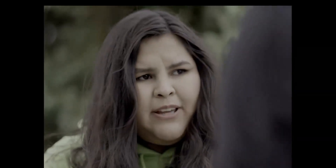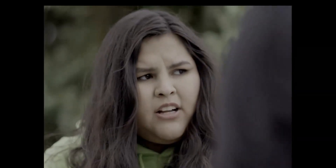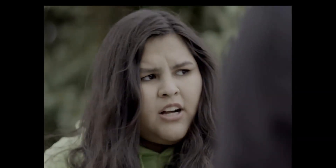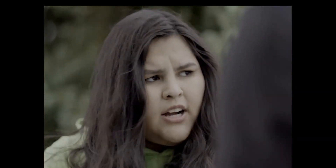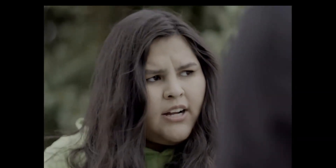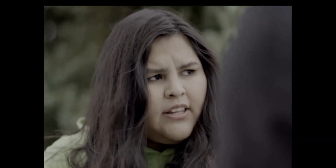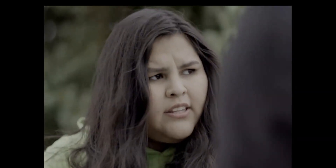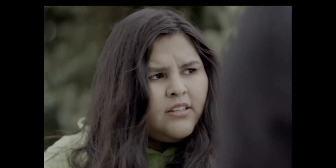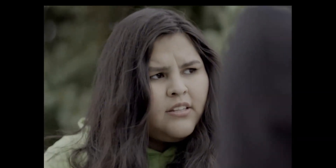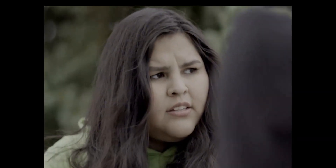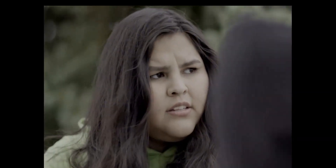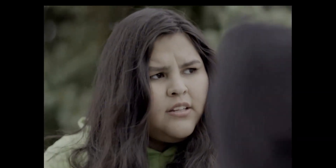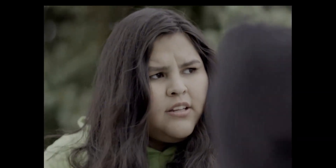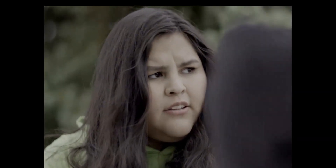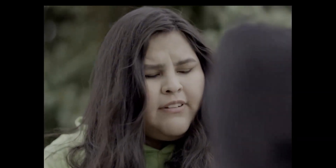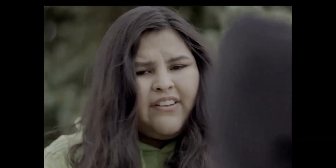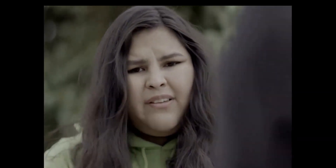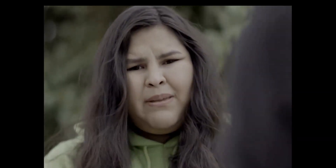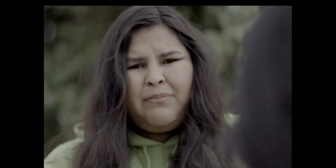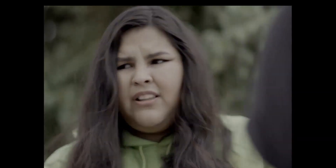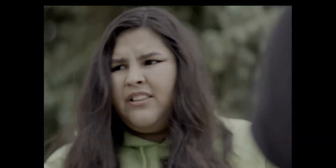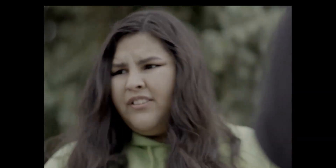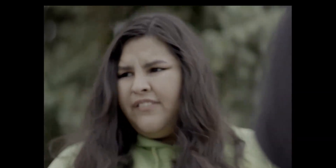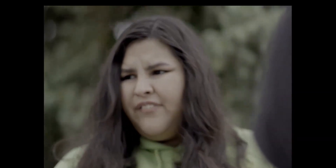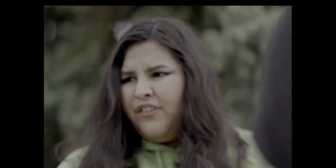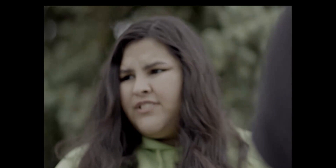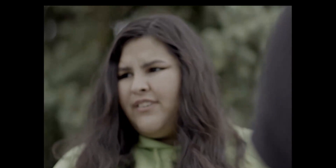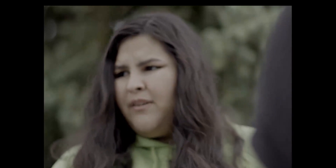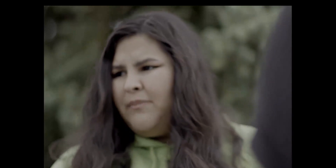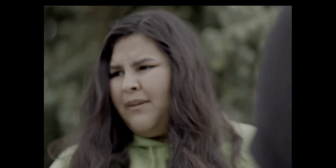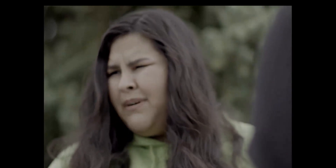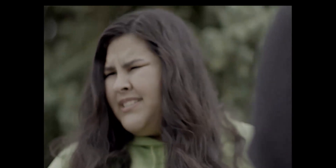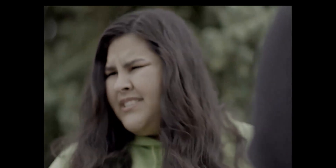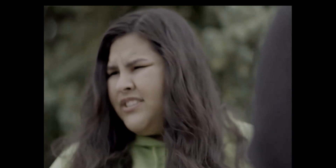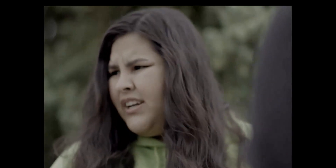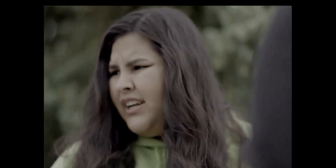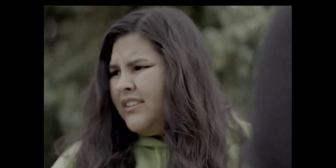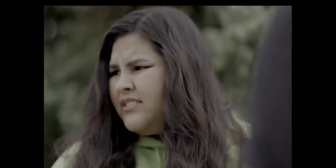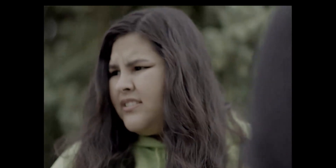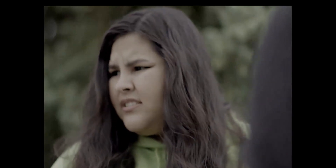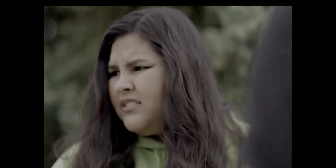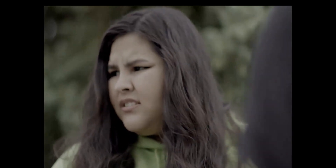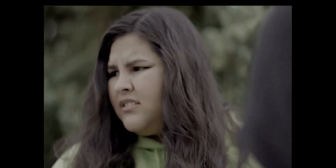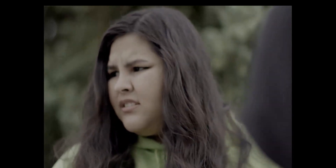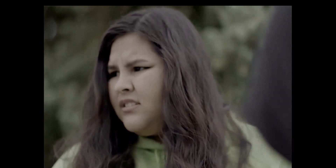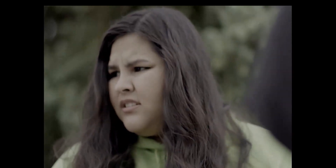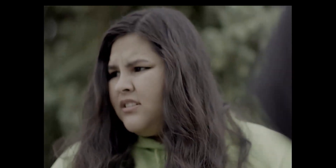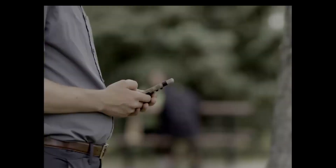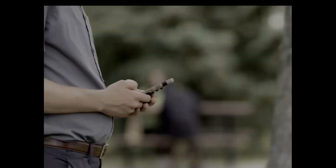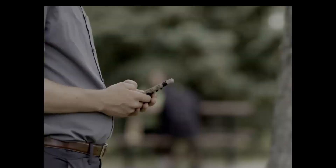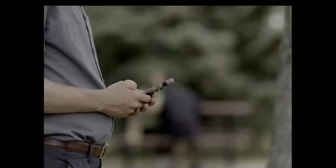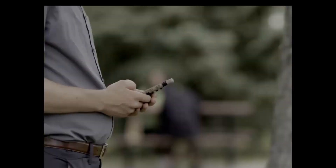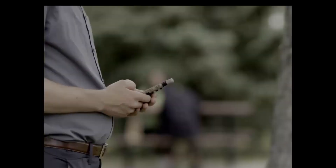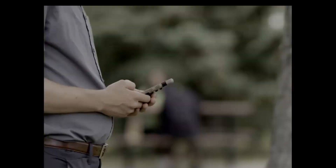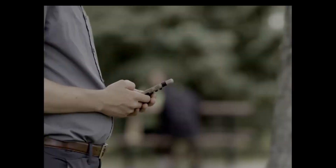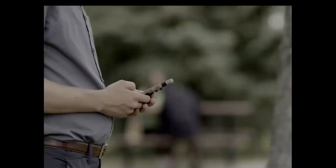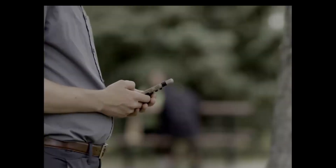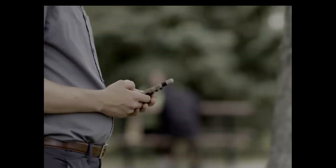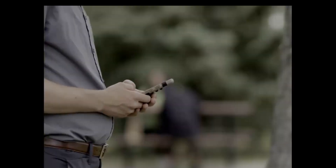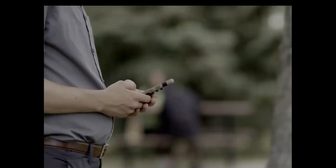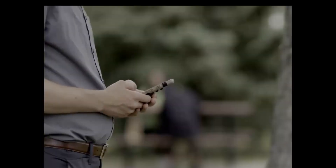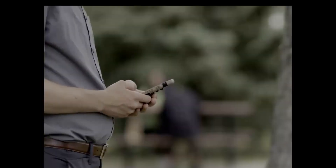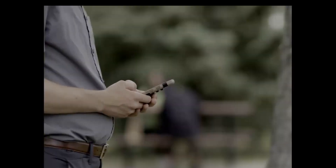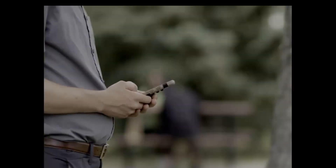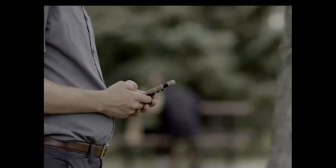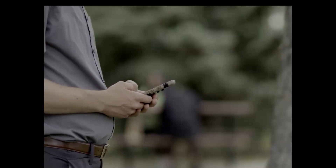I've learned to be on guard, wary of people on their phones around me, on buses and trains, to be scared of men